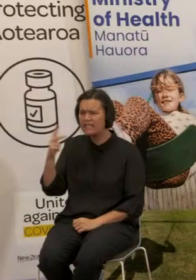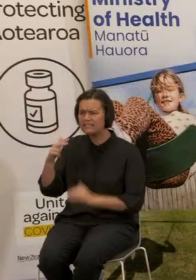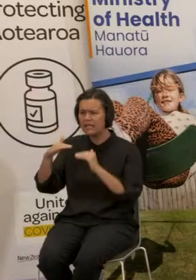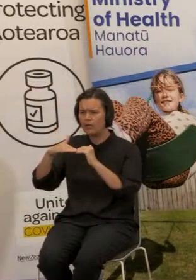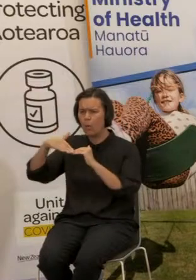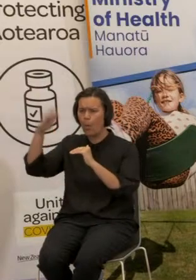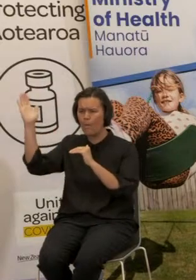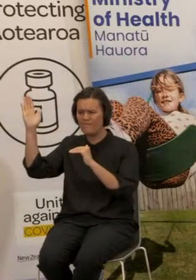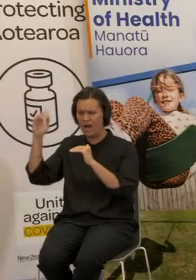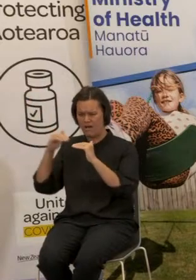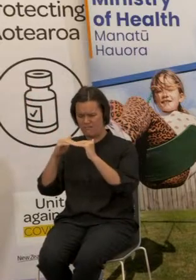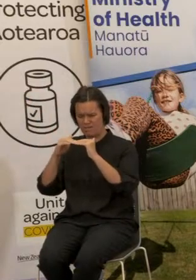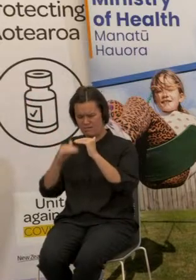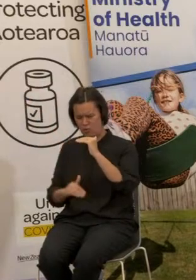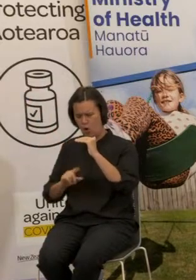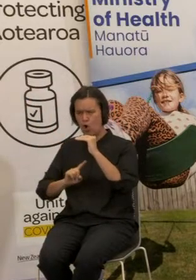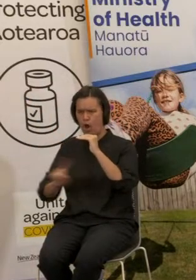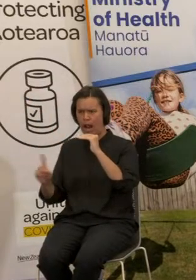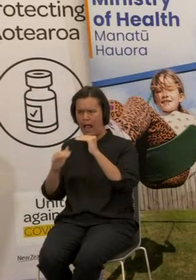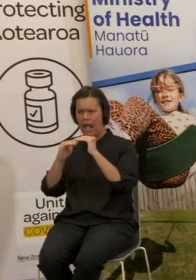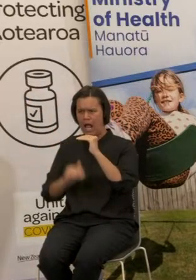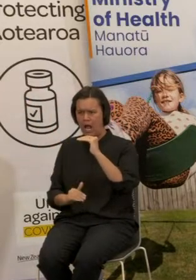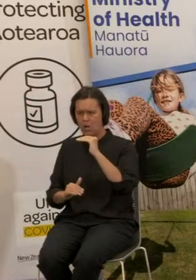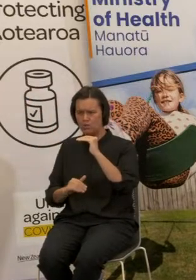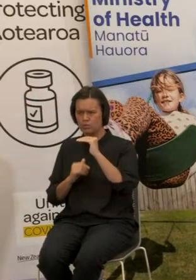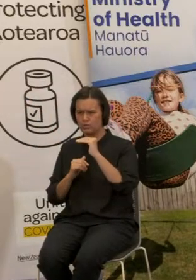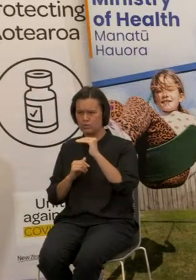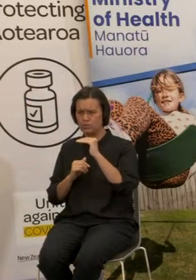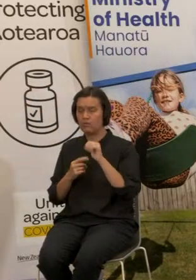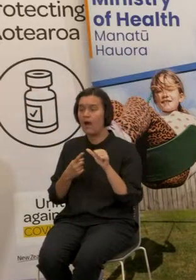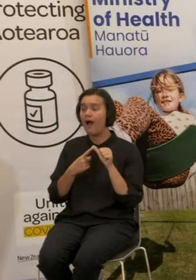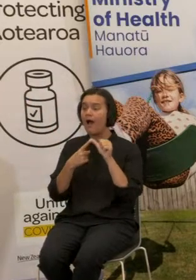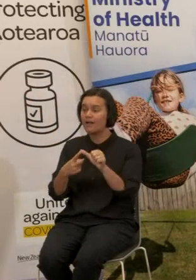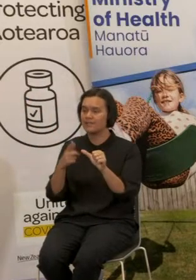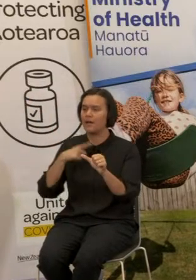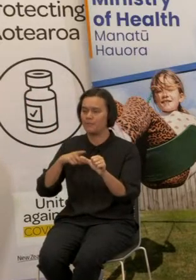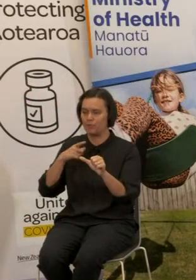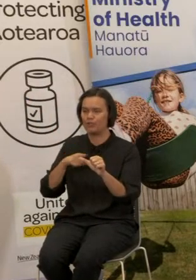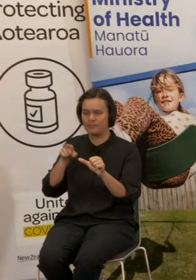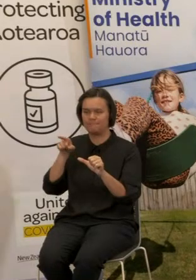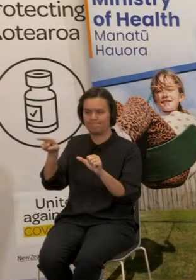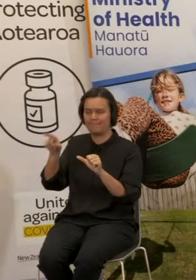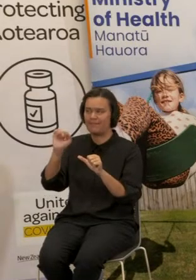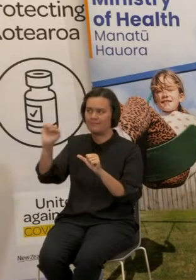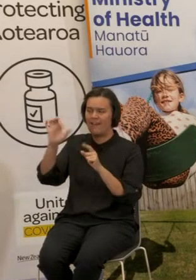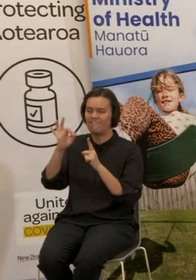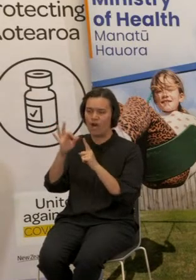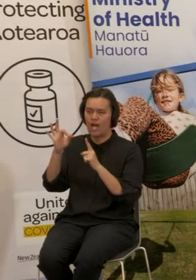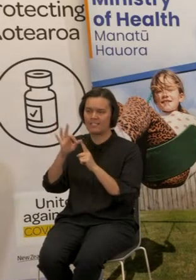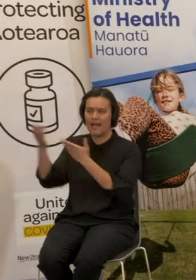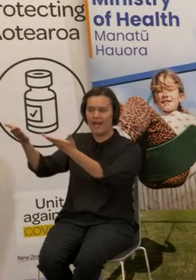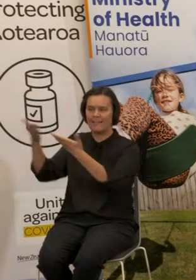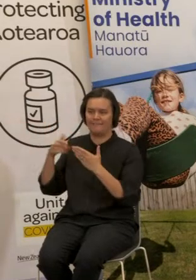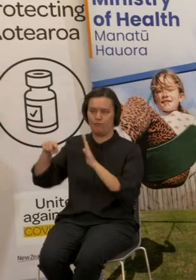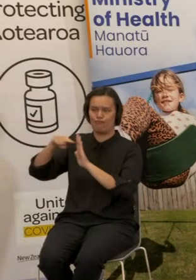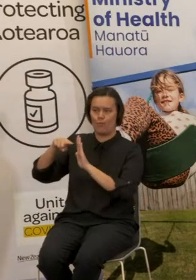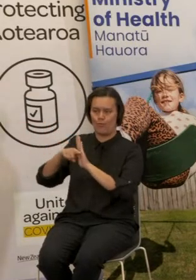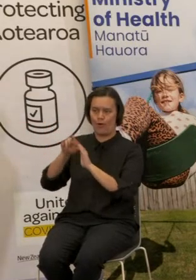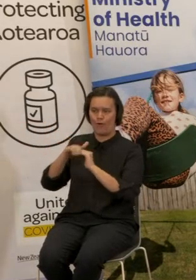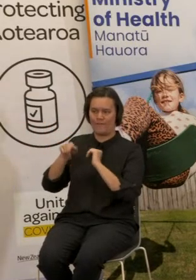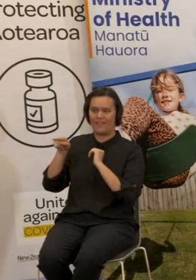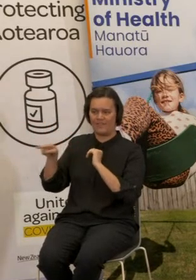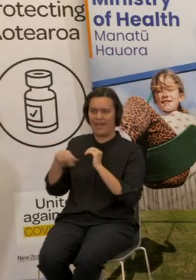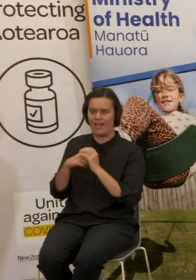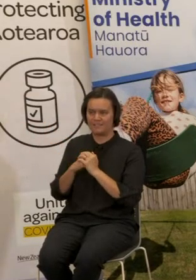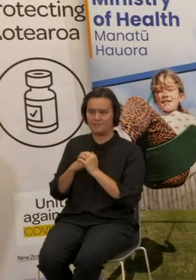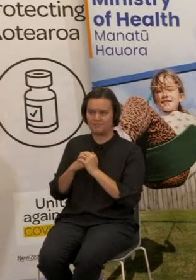have been done in 18 plus. Potentially extended though back to the 12 plus once that data comes in, or is that it for the You have to booster get the at data time? coming into